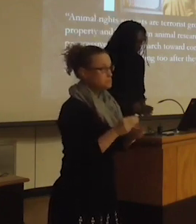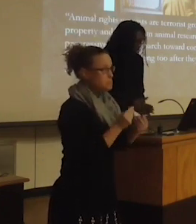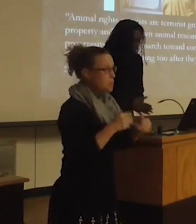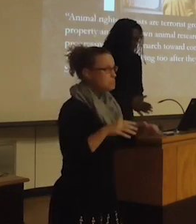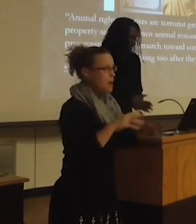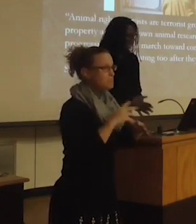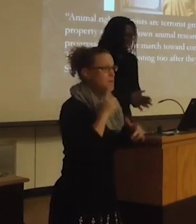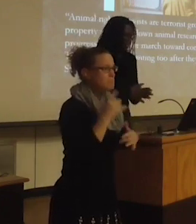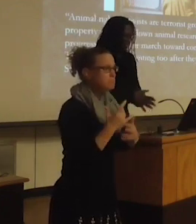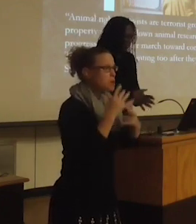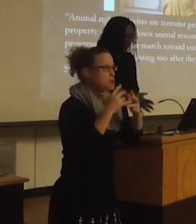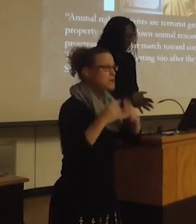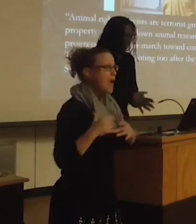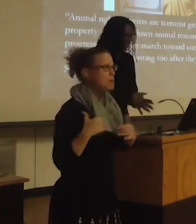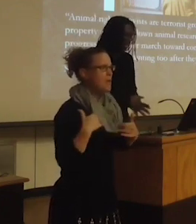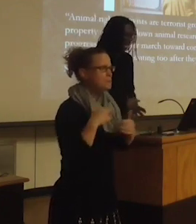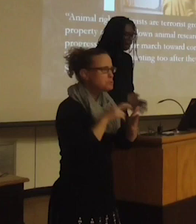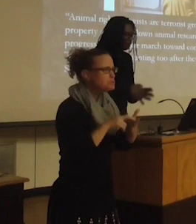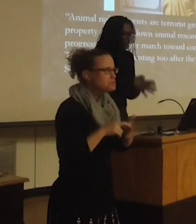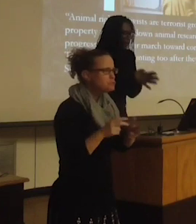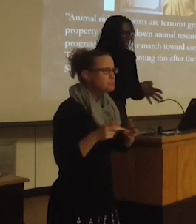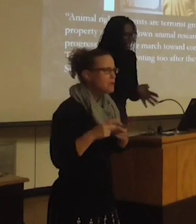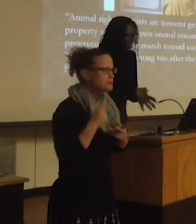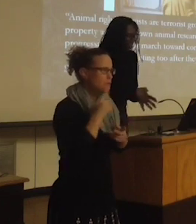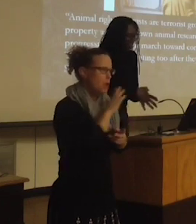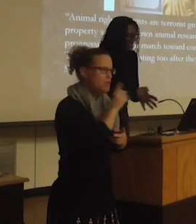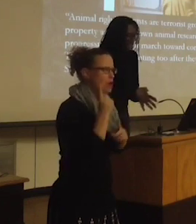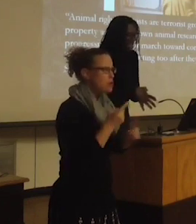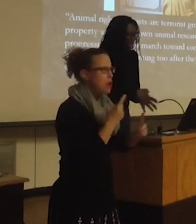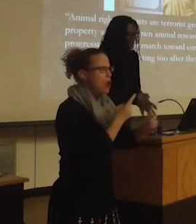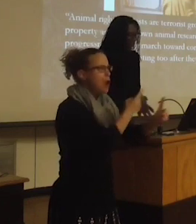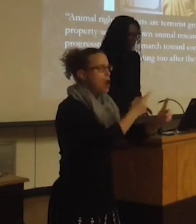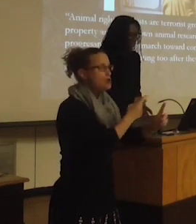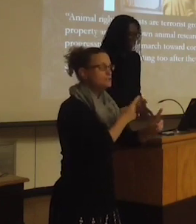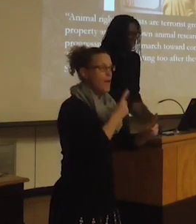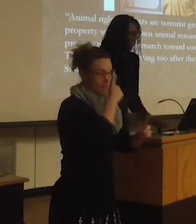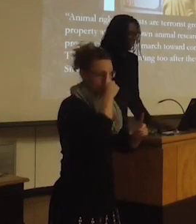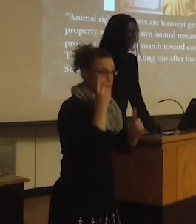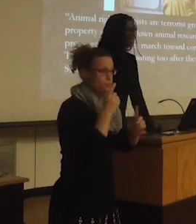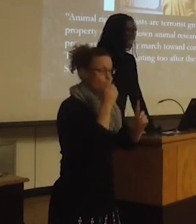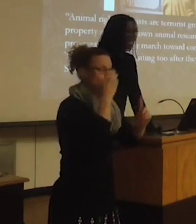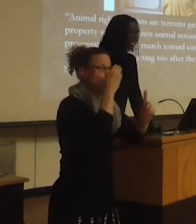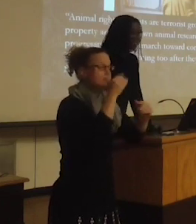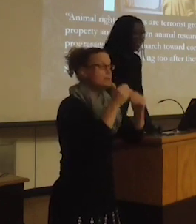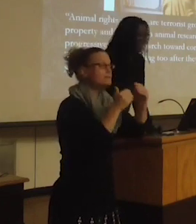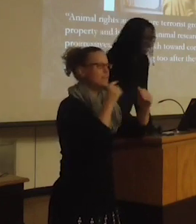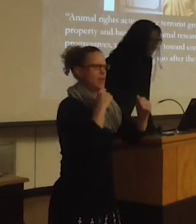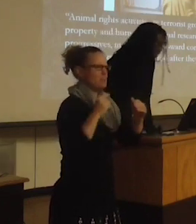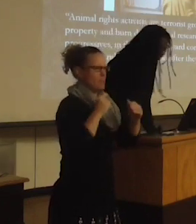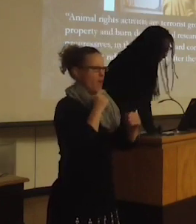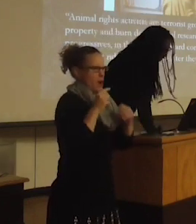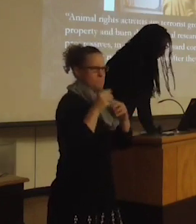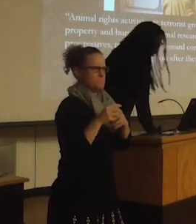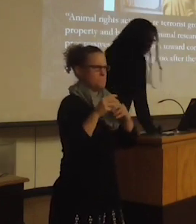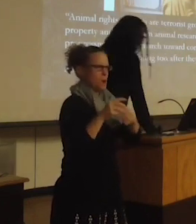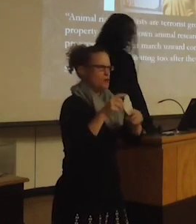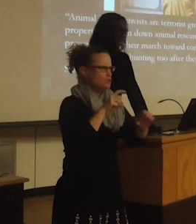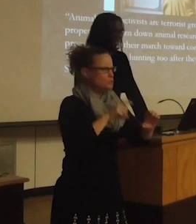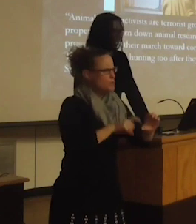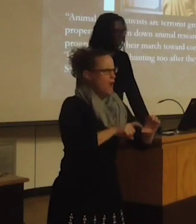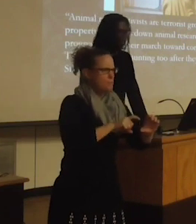down animal research facilities for their cause. And progressives, in their march, once again, toward